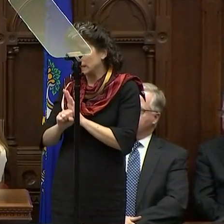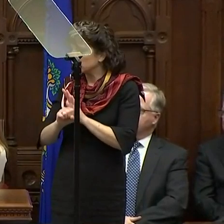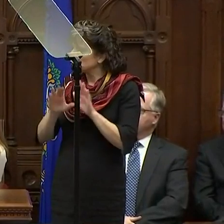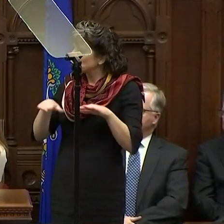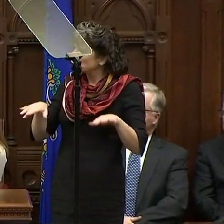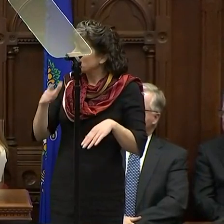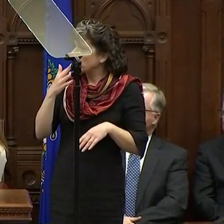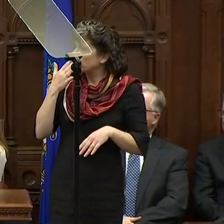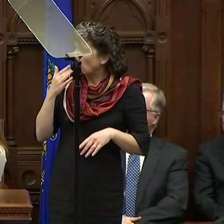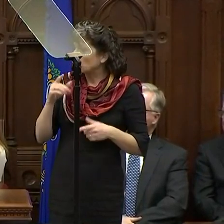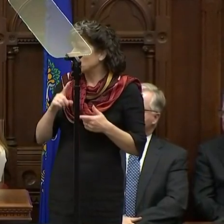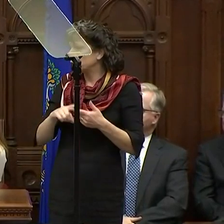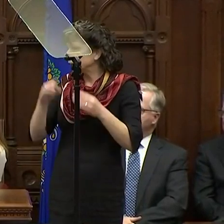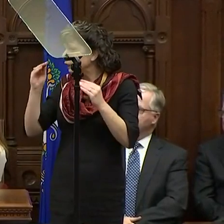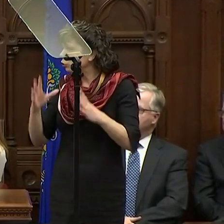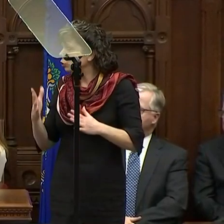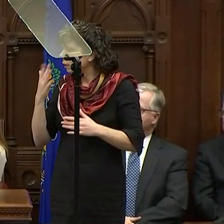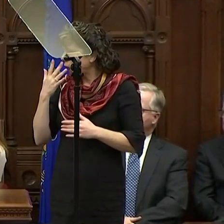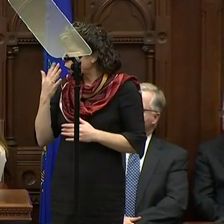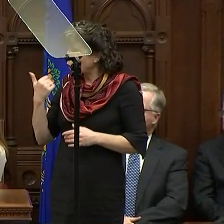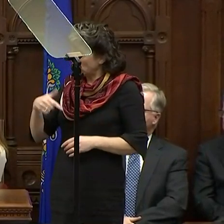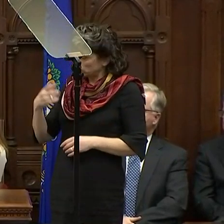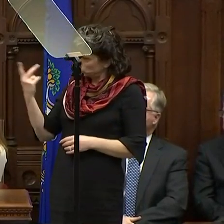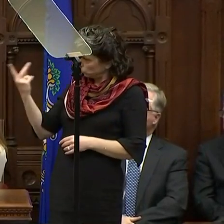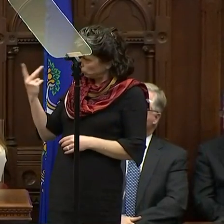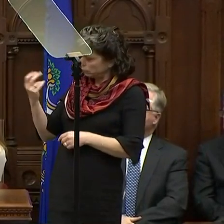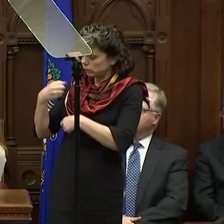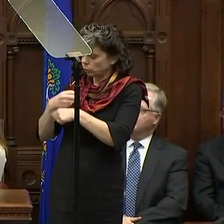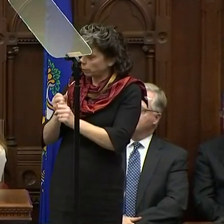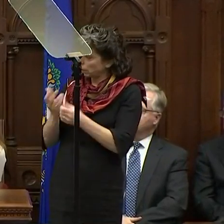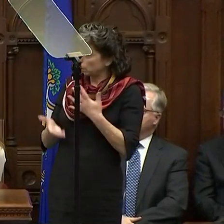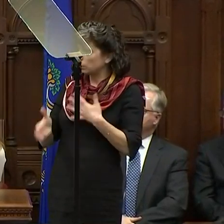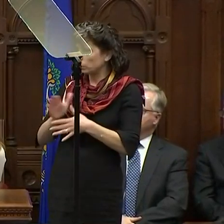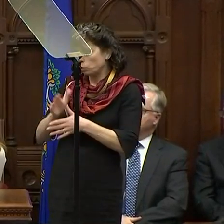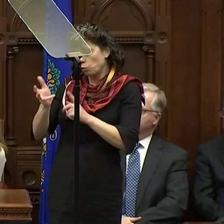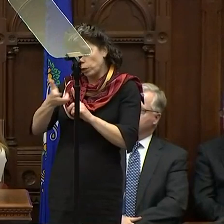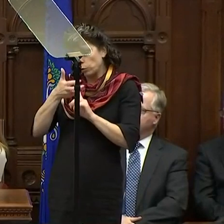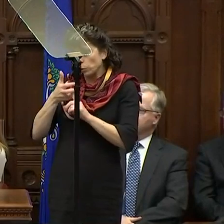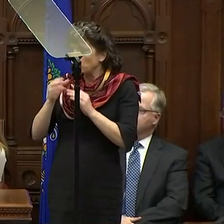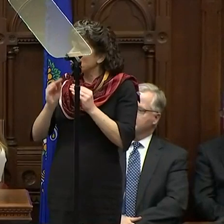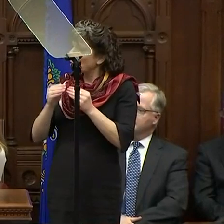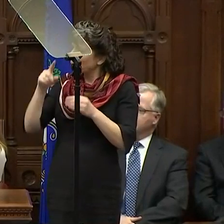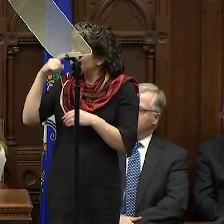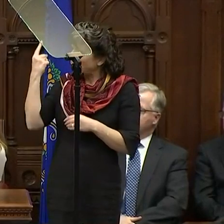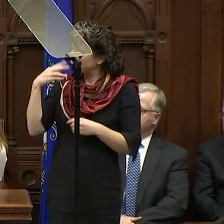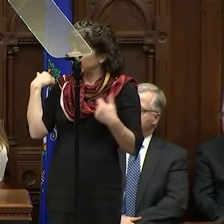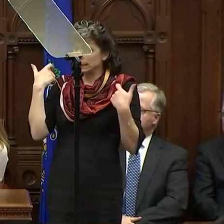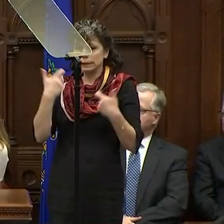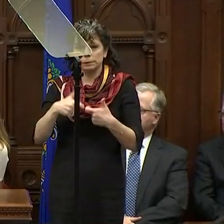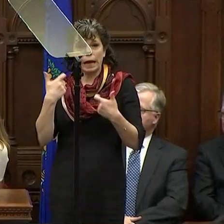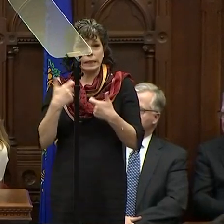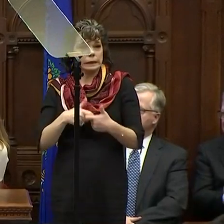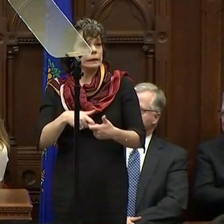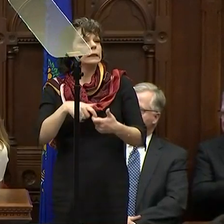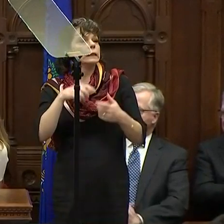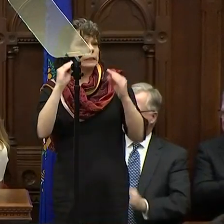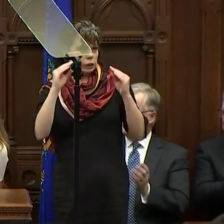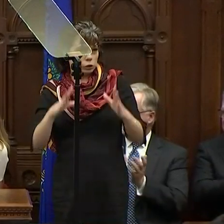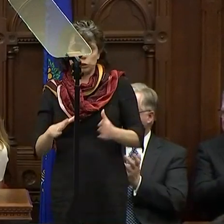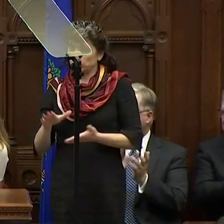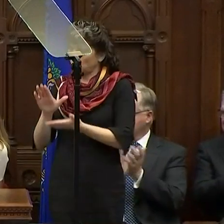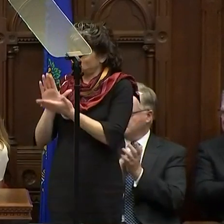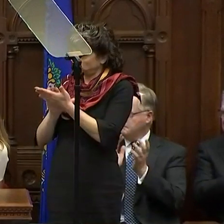of the teachers are teachers of color. And we made a big priority of recruiting more Black and Hispanic teachers. More Black and Hispanic